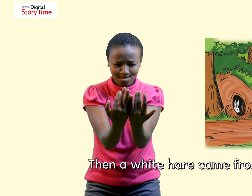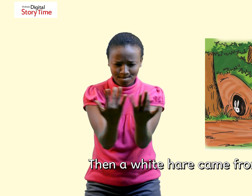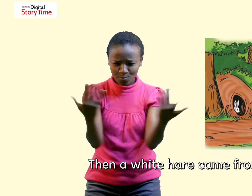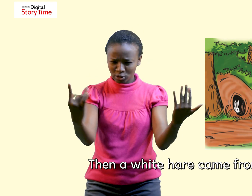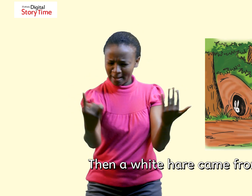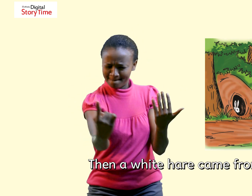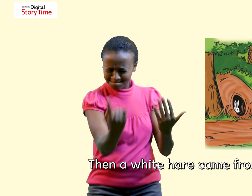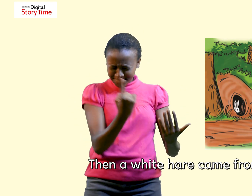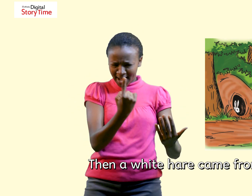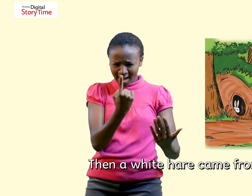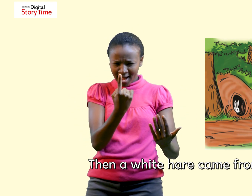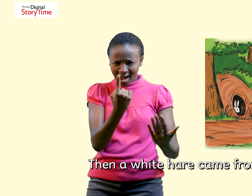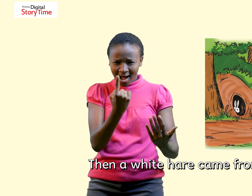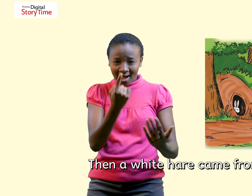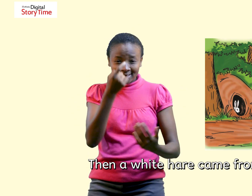Then a white hare came from a bush.